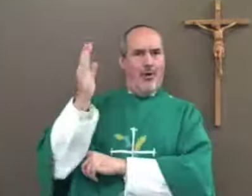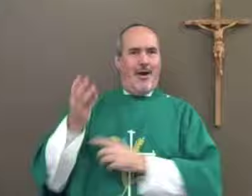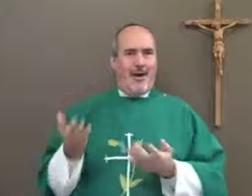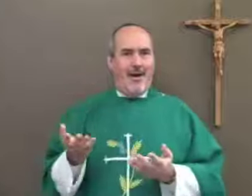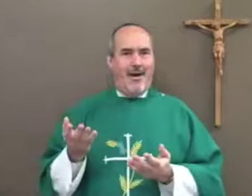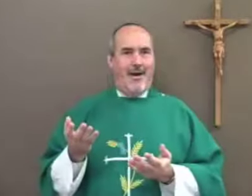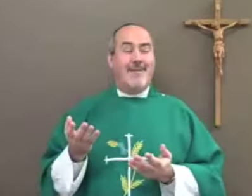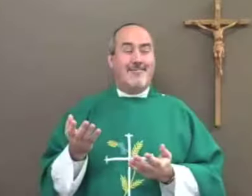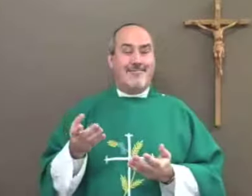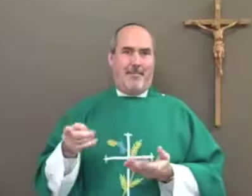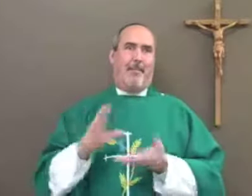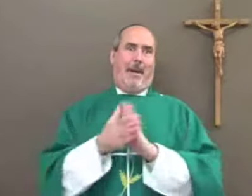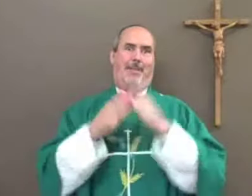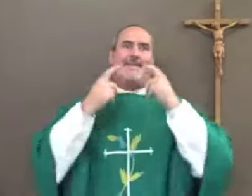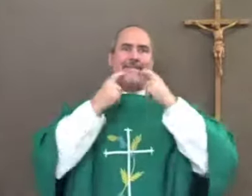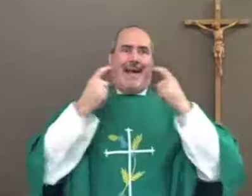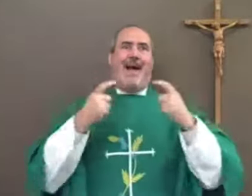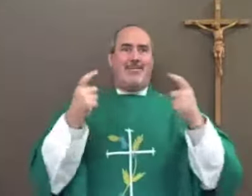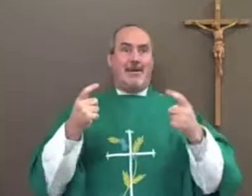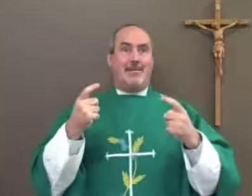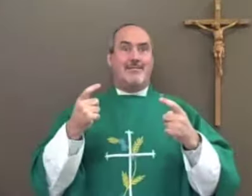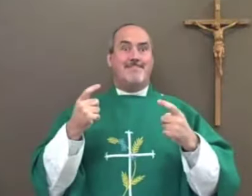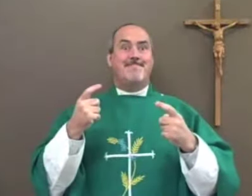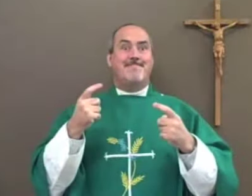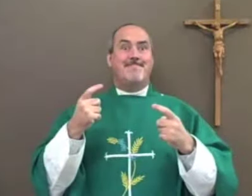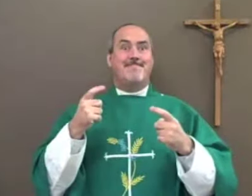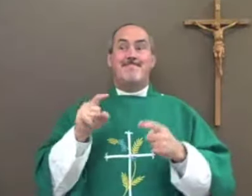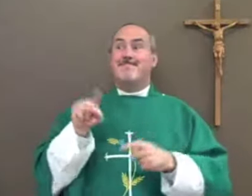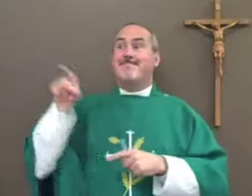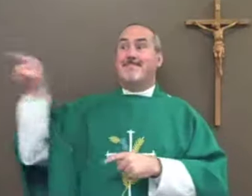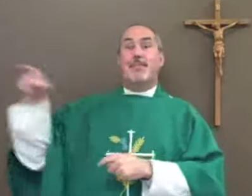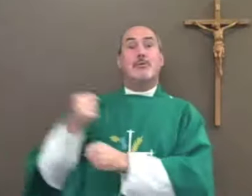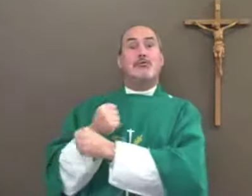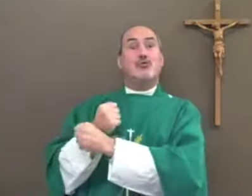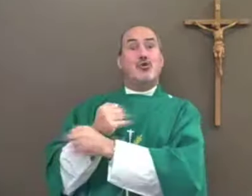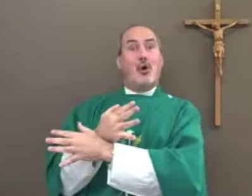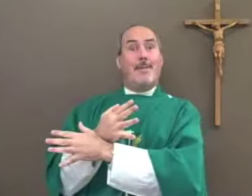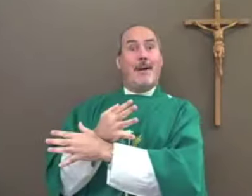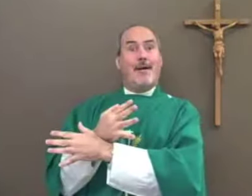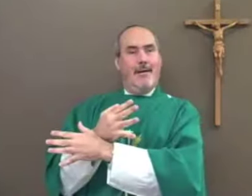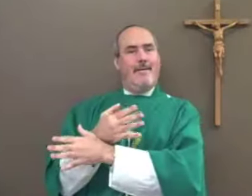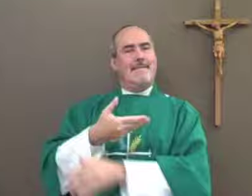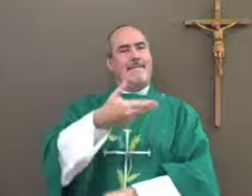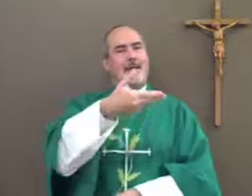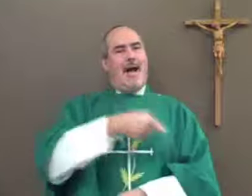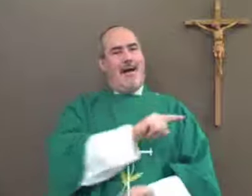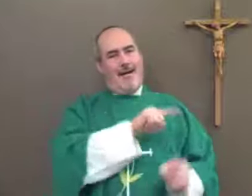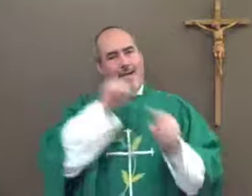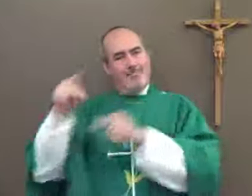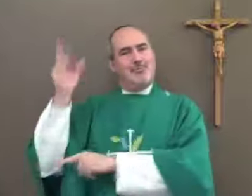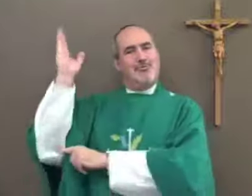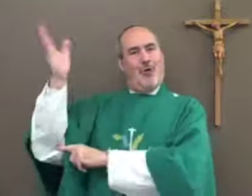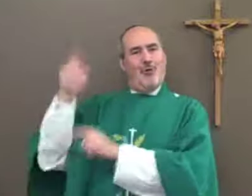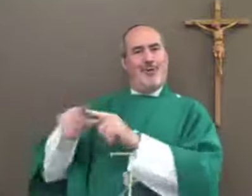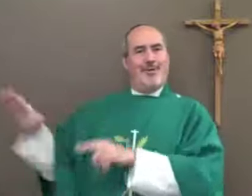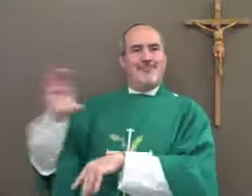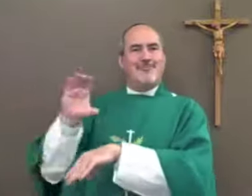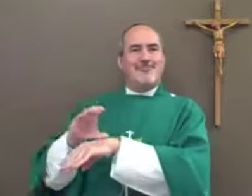people to hear her story and her experiences, and thus she became quite famous. The Germans invited her to